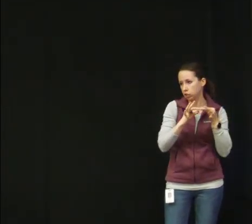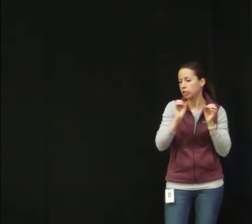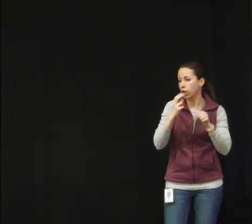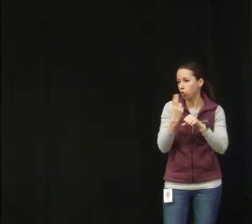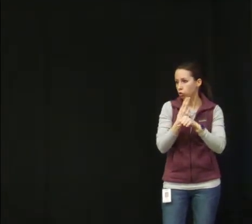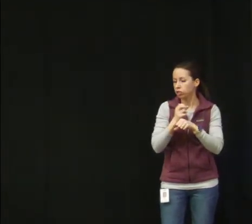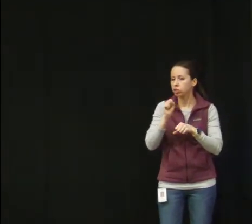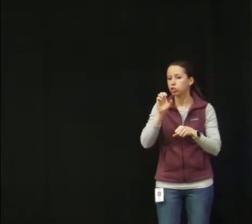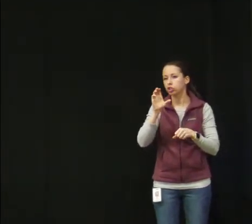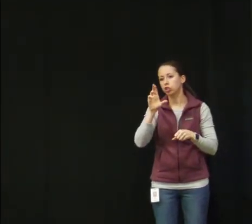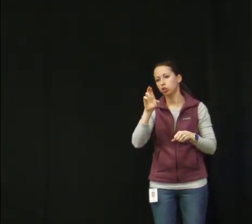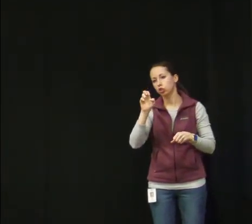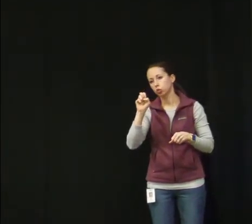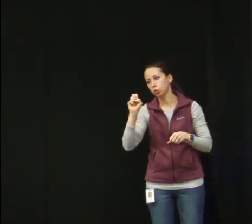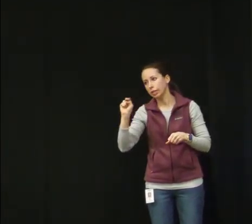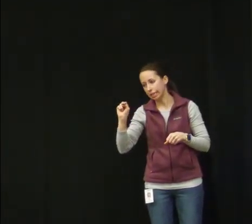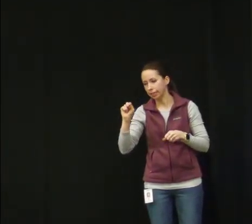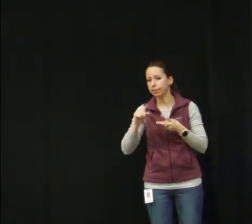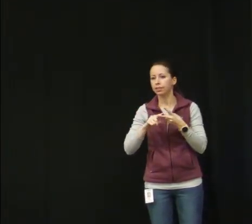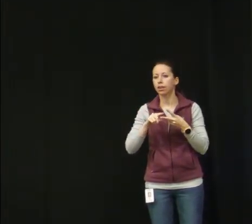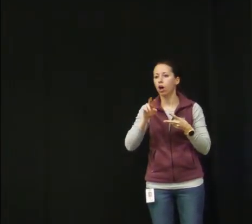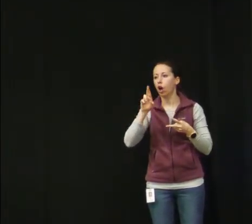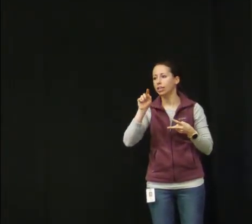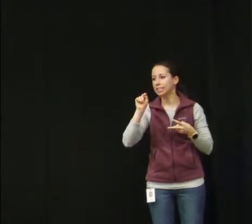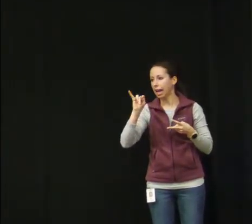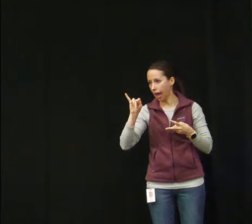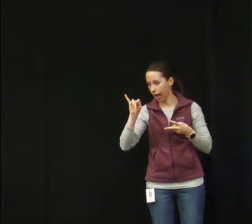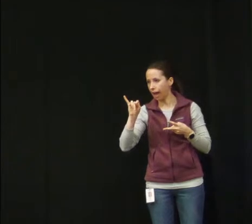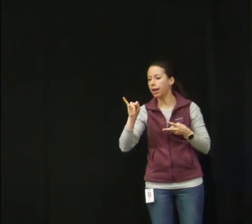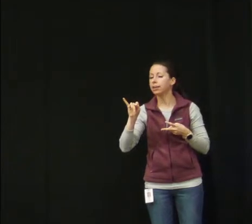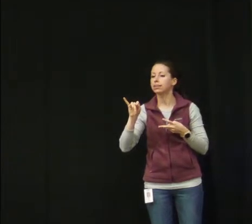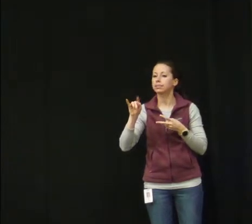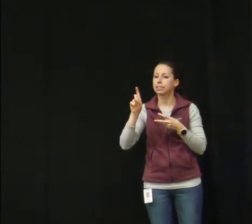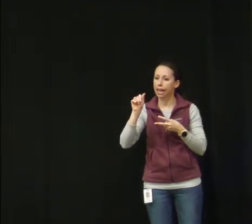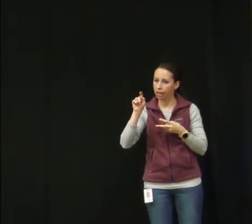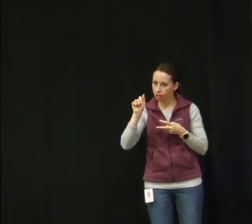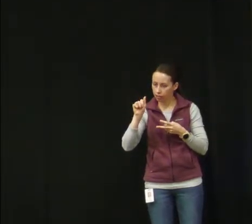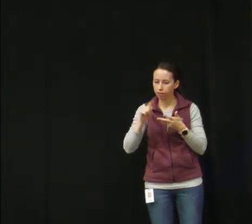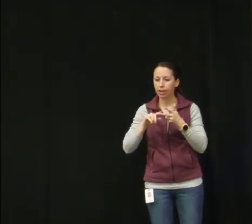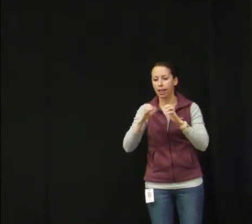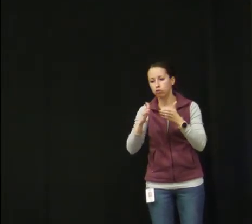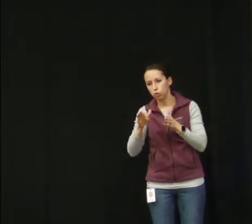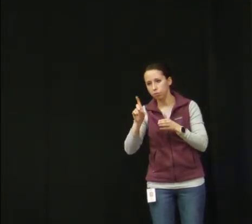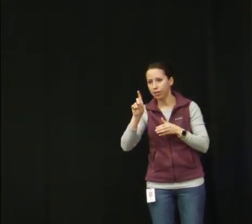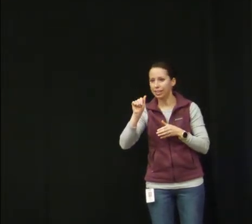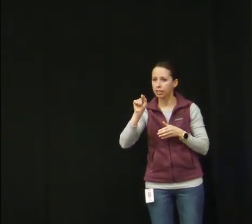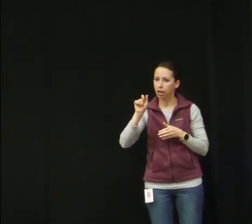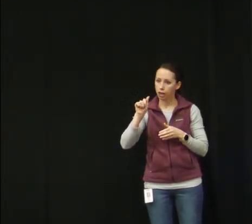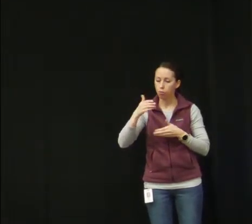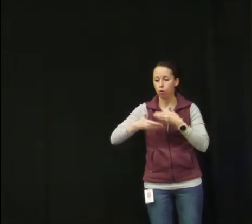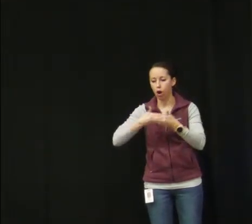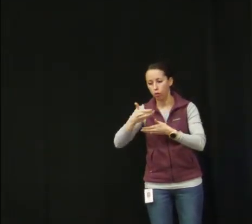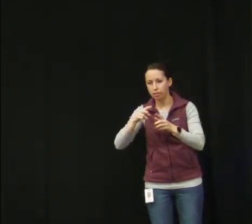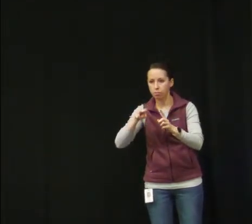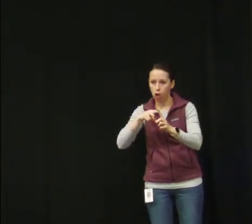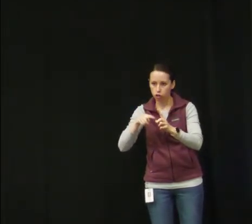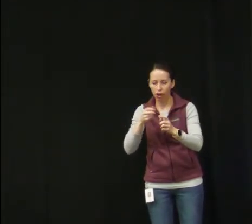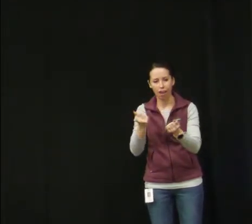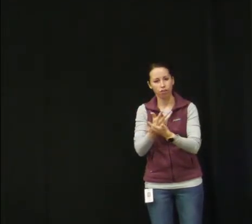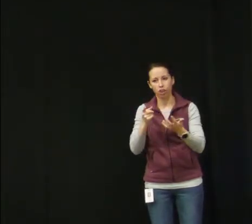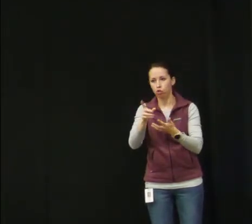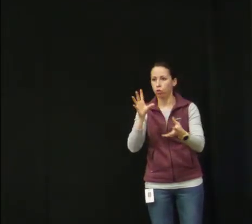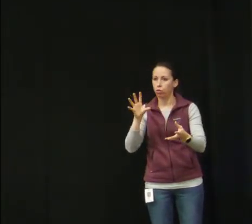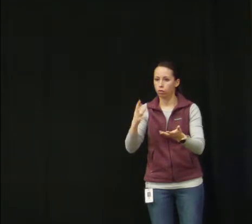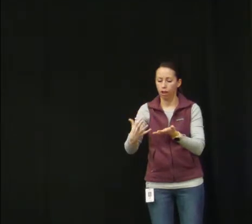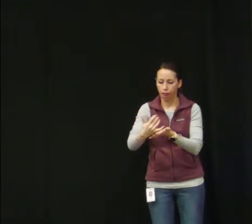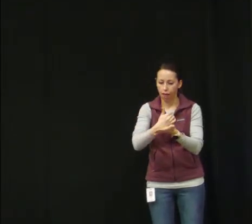our screeners, we can use RTI data if you have that, classroom data, monitoring, your progress monitoring, anything that you have collected